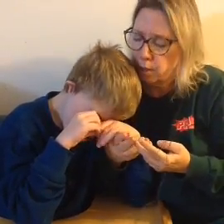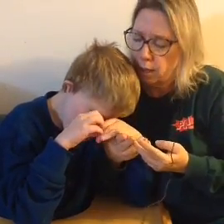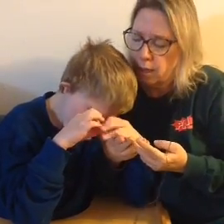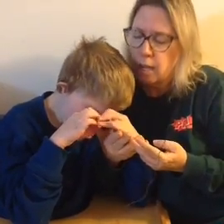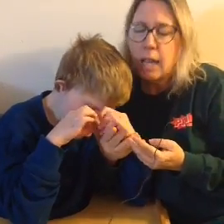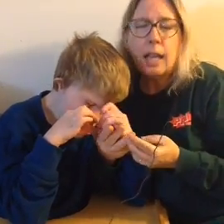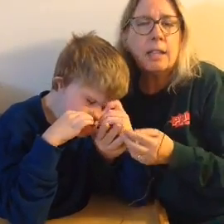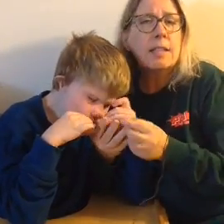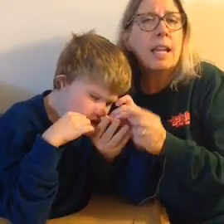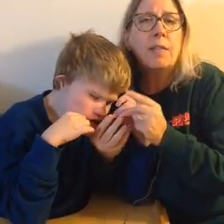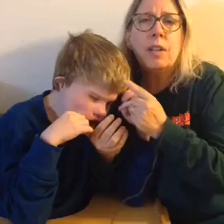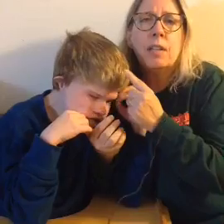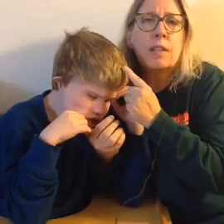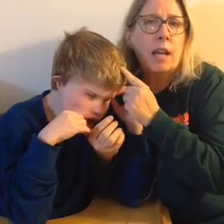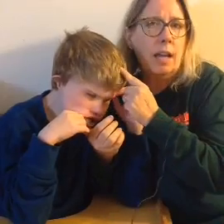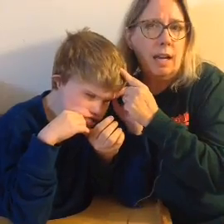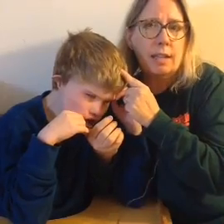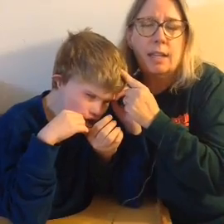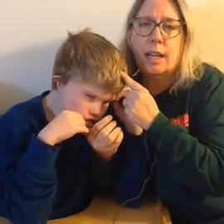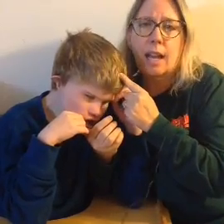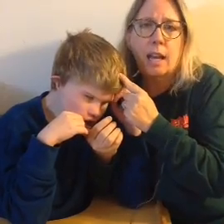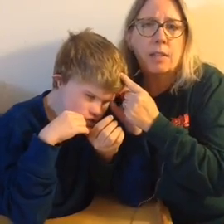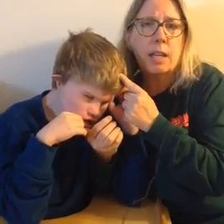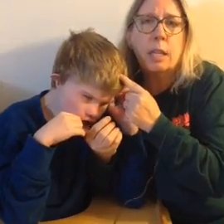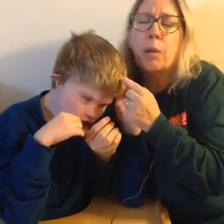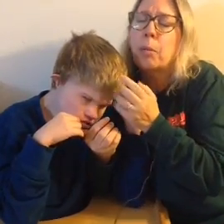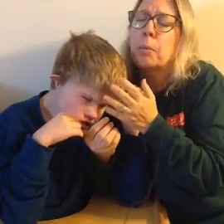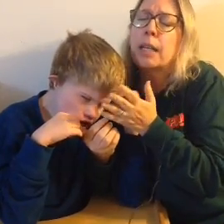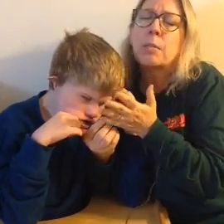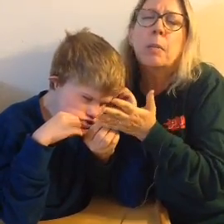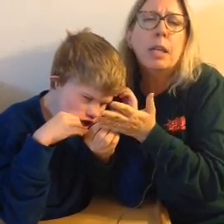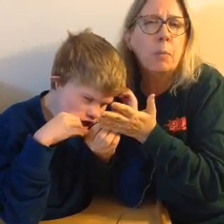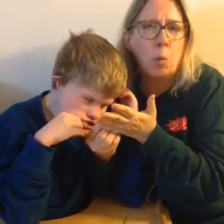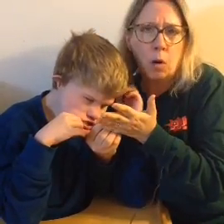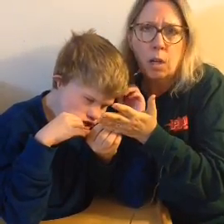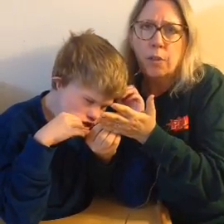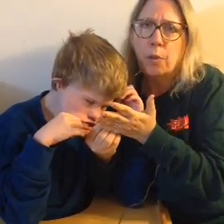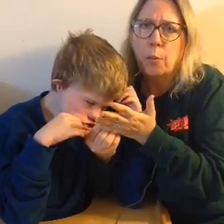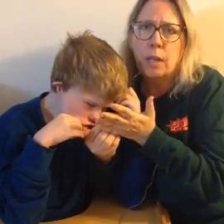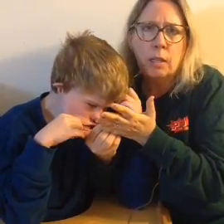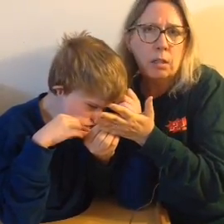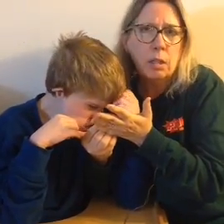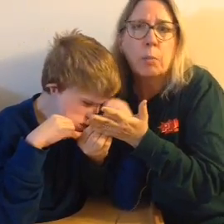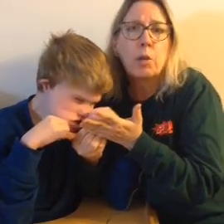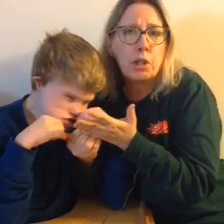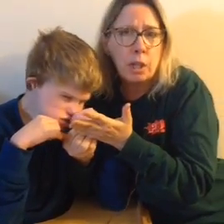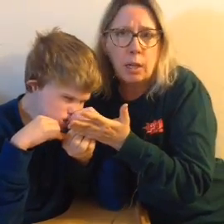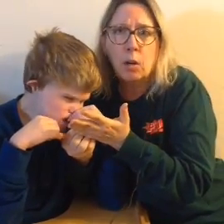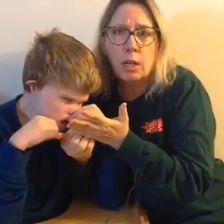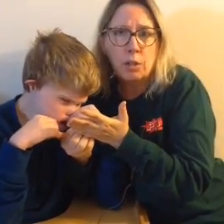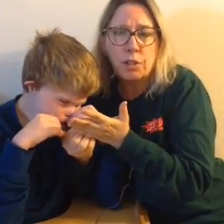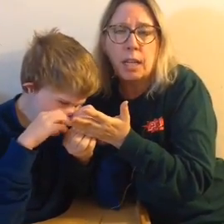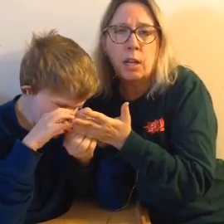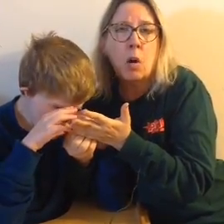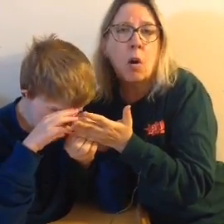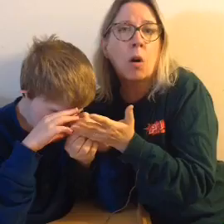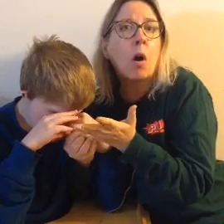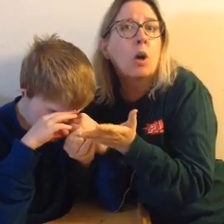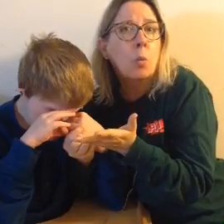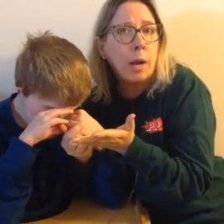And let's say if it is a headache that he has, and he probably has many more than we can appreciate or understand or are aware